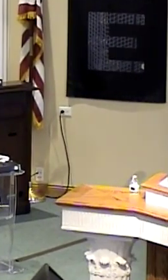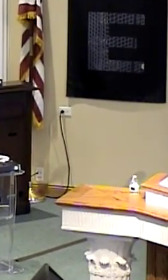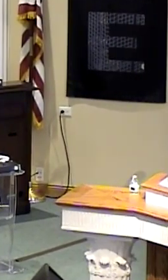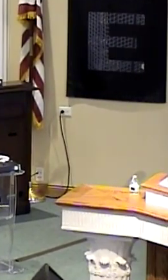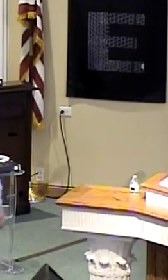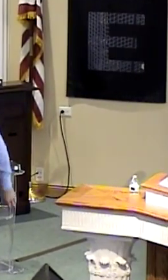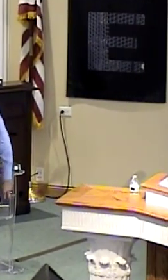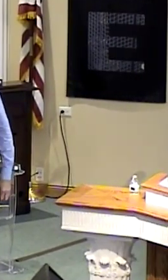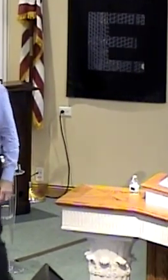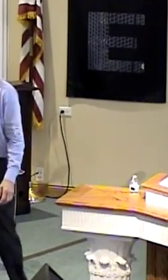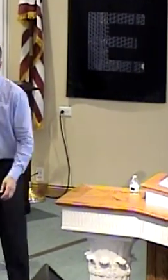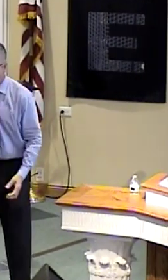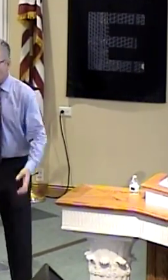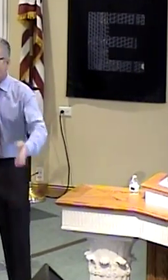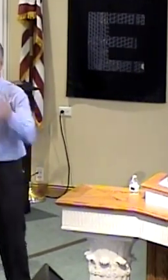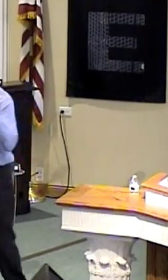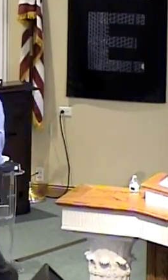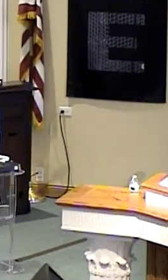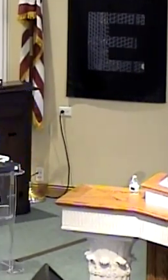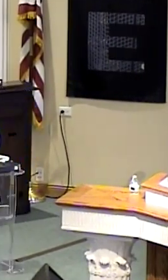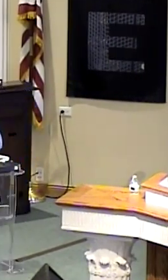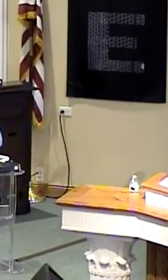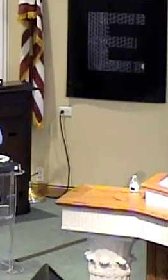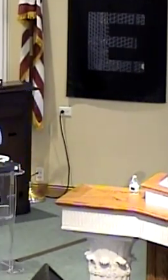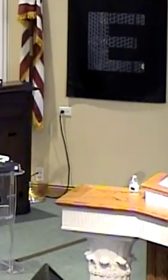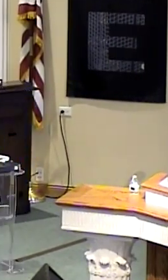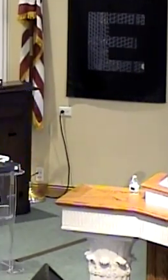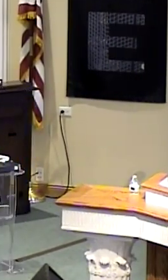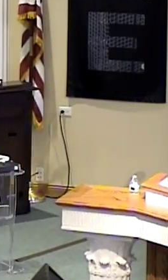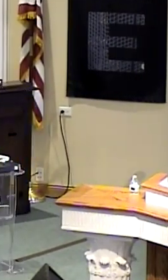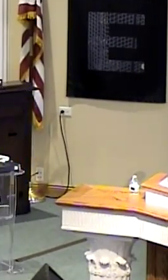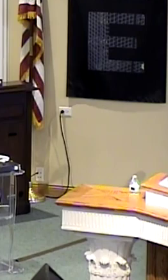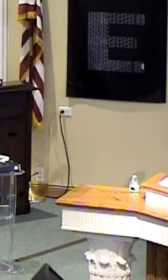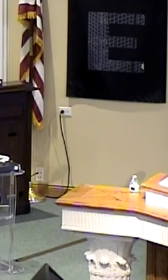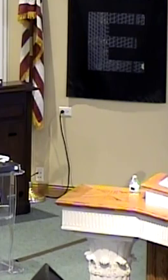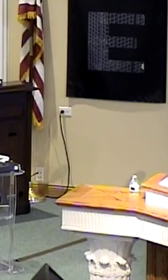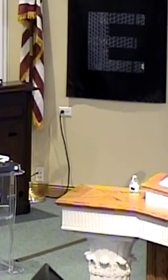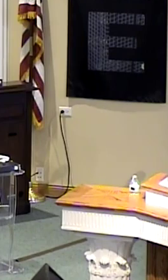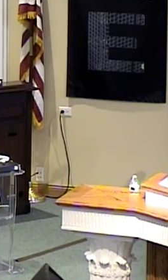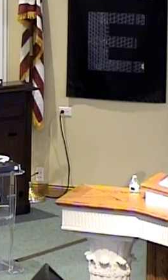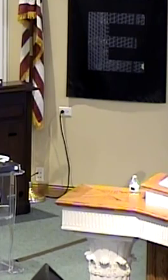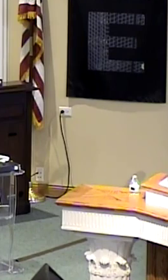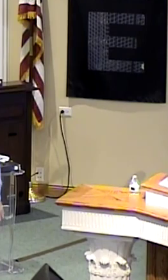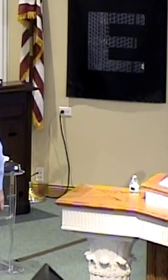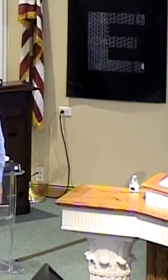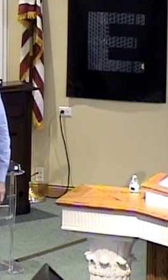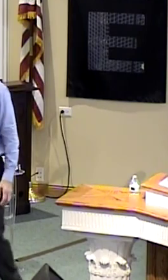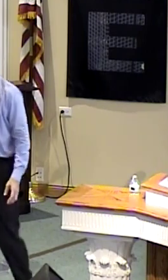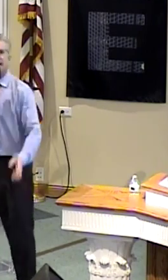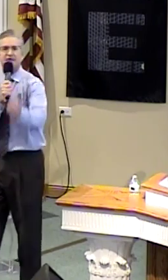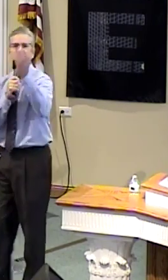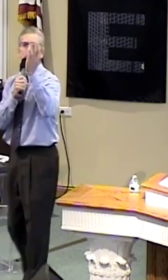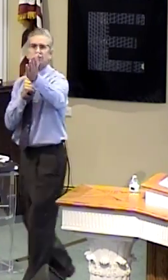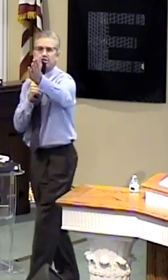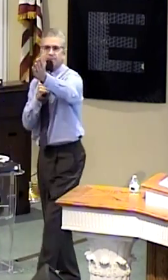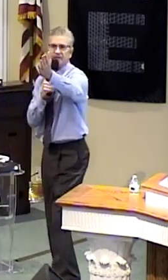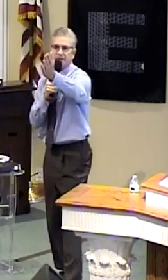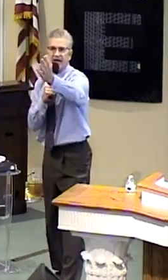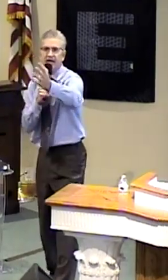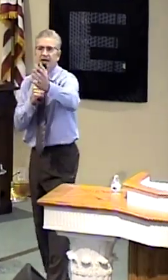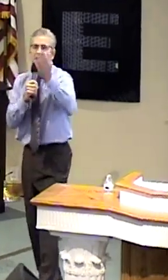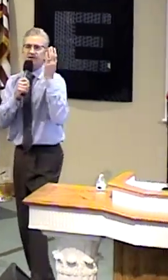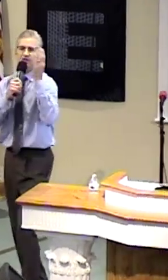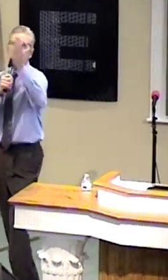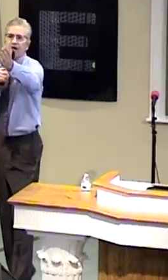of God? Or is our consecration to God so incredible that we say, if you'll speak